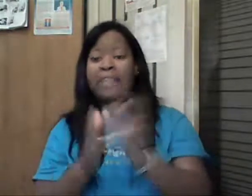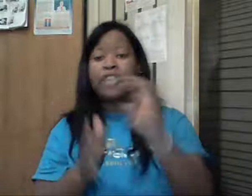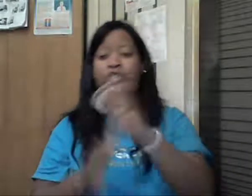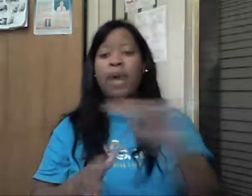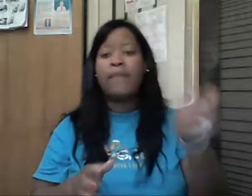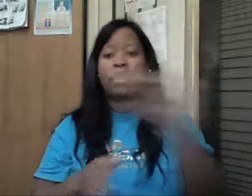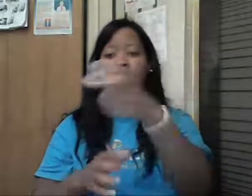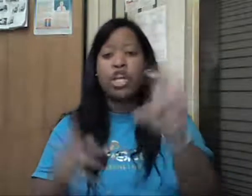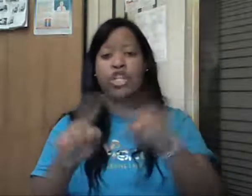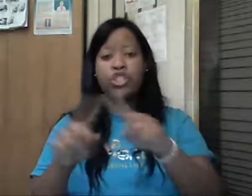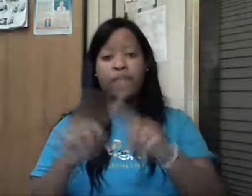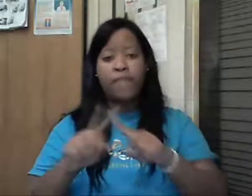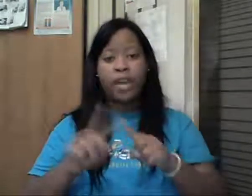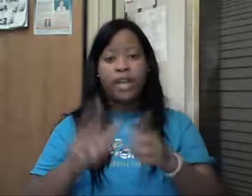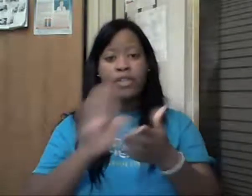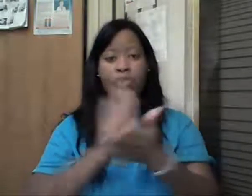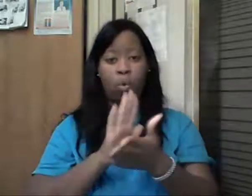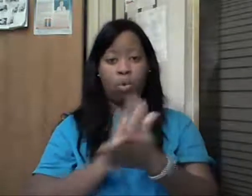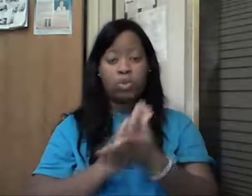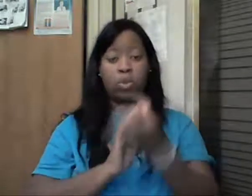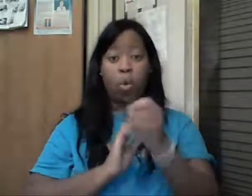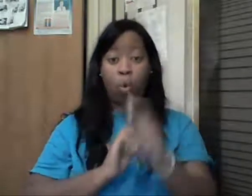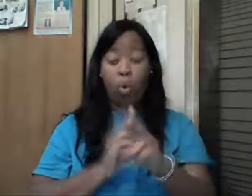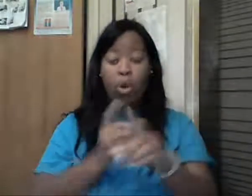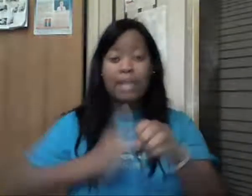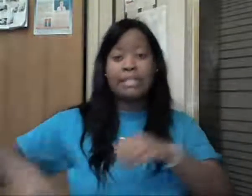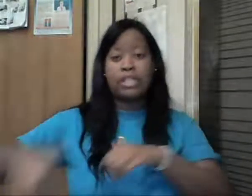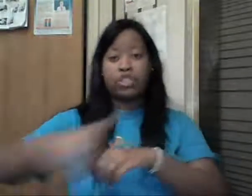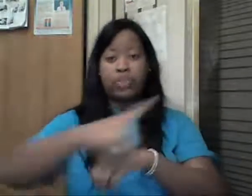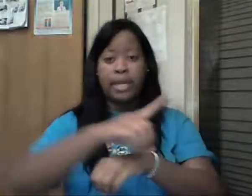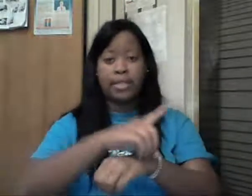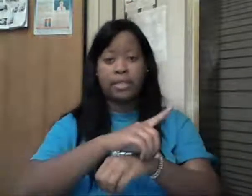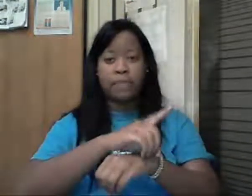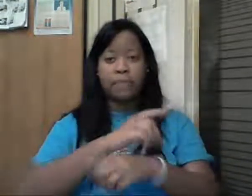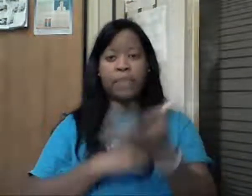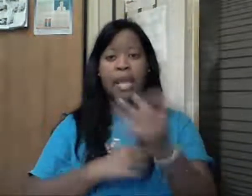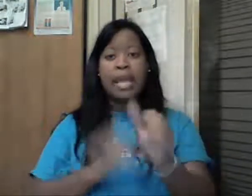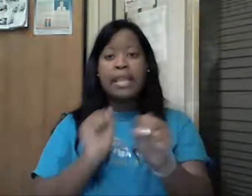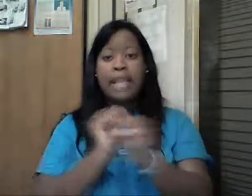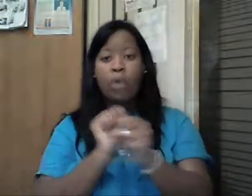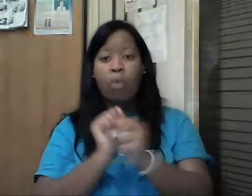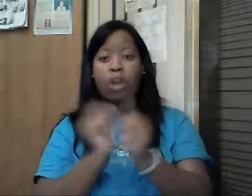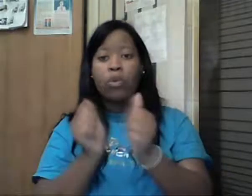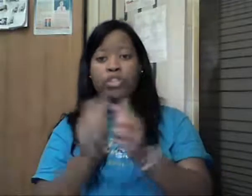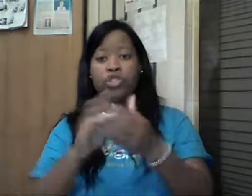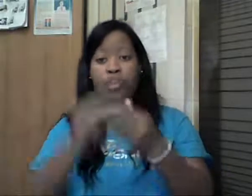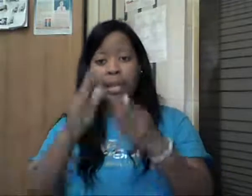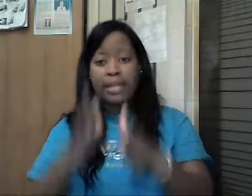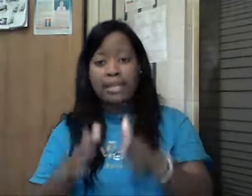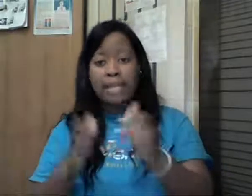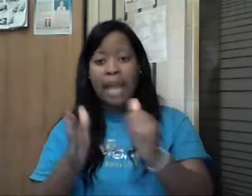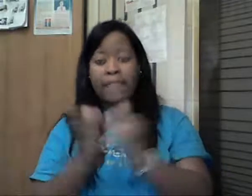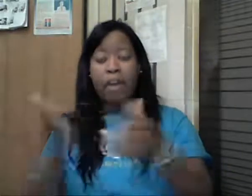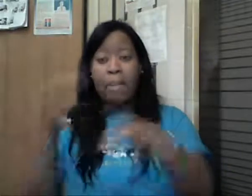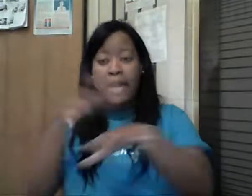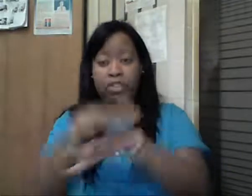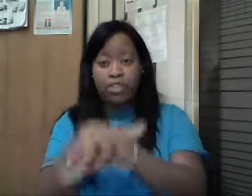that travels to various schools or districts. They work with students that are